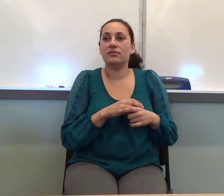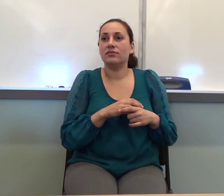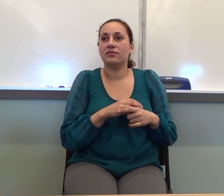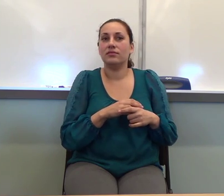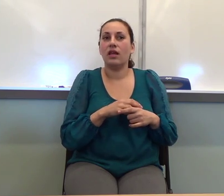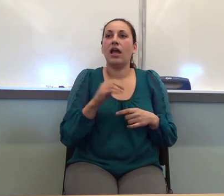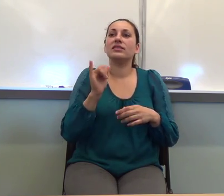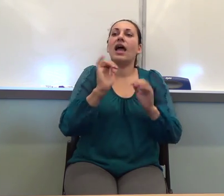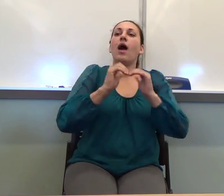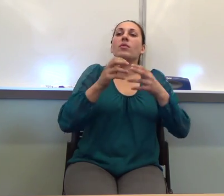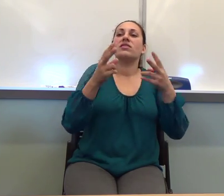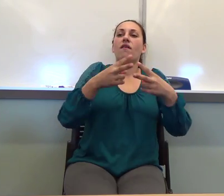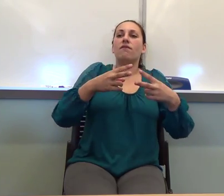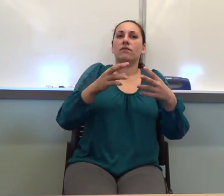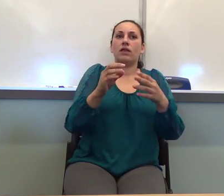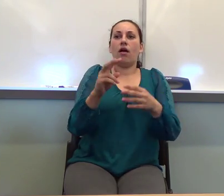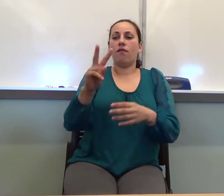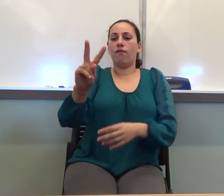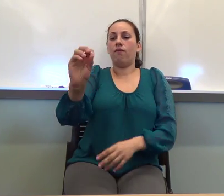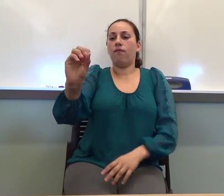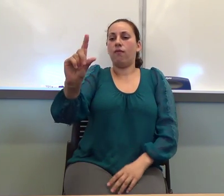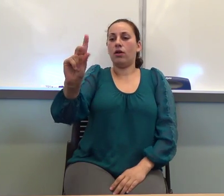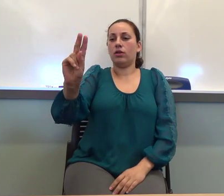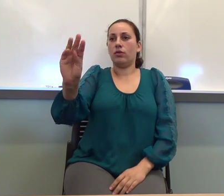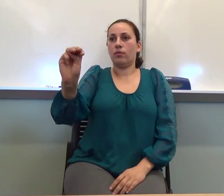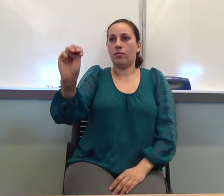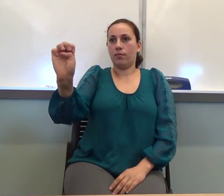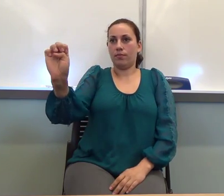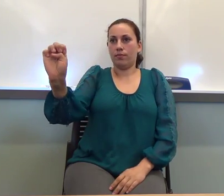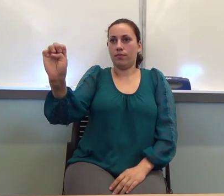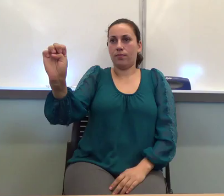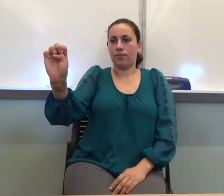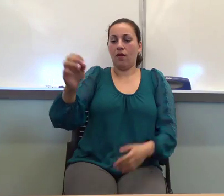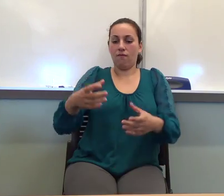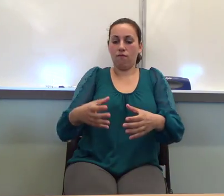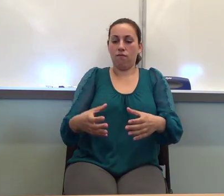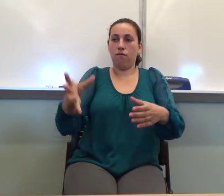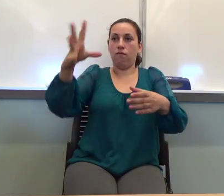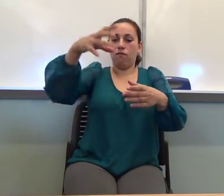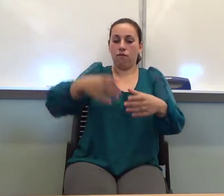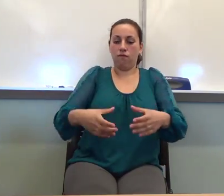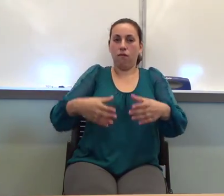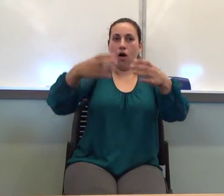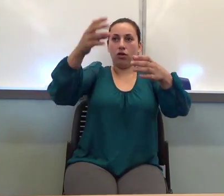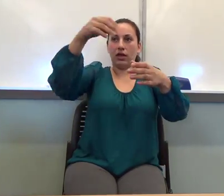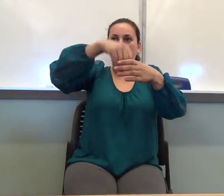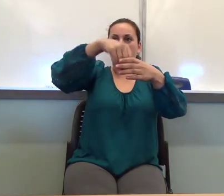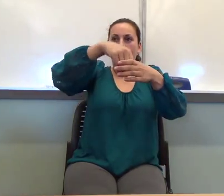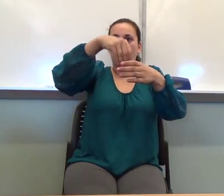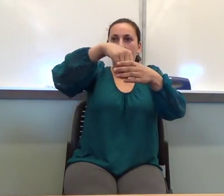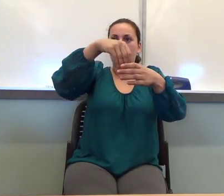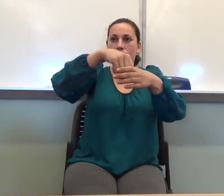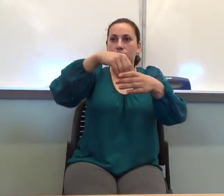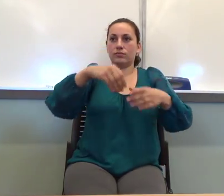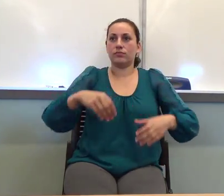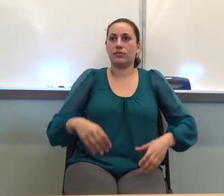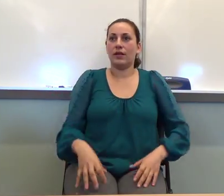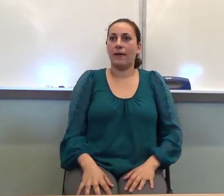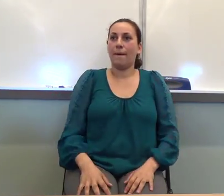volume. Volume, yeah. Or capacity. Okay? And it gets even worse. I mean, our system is a cut